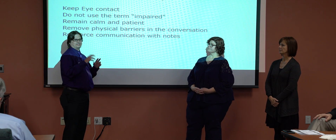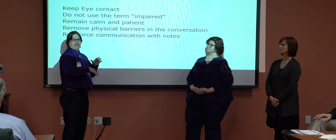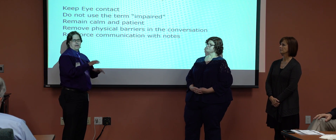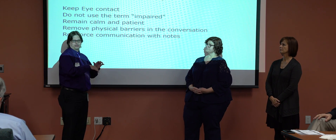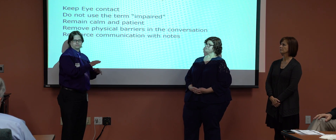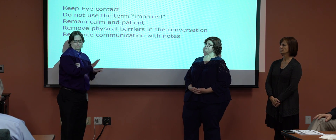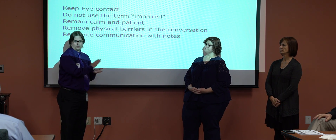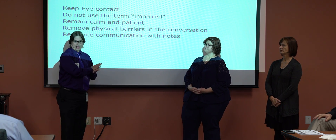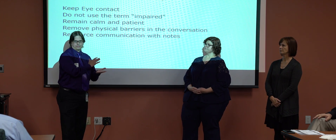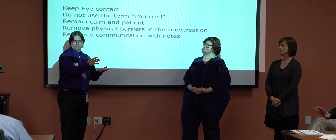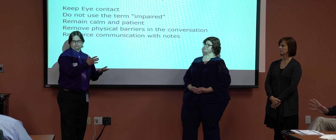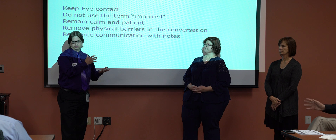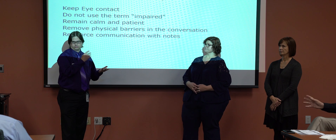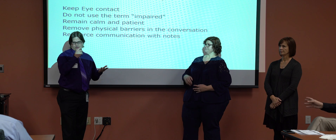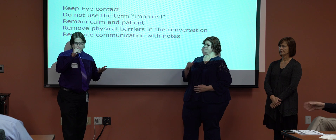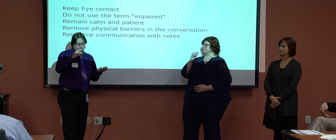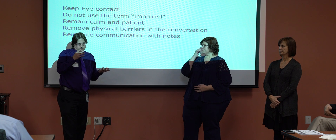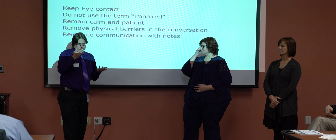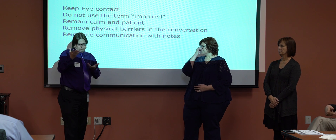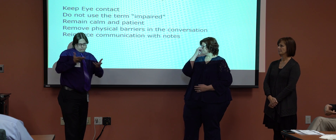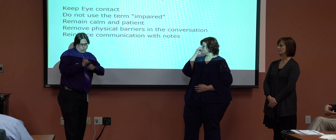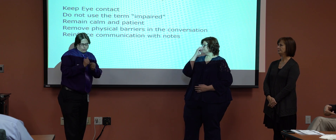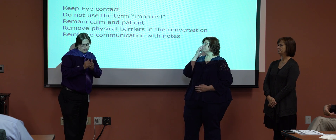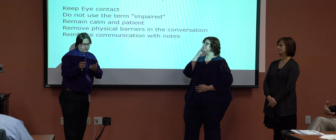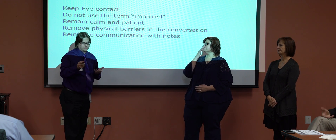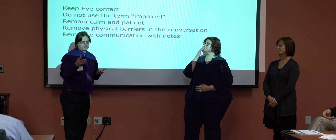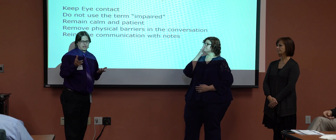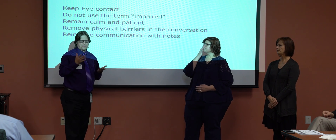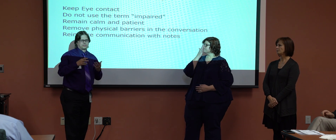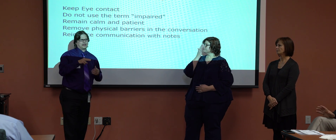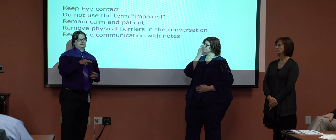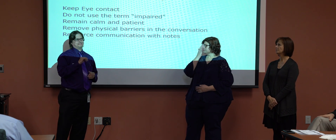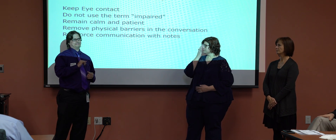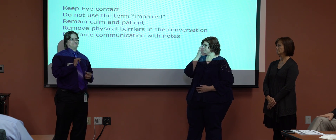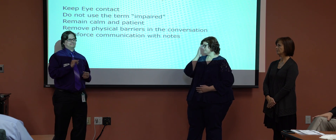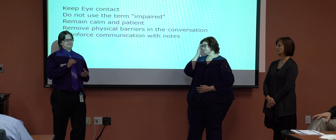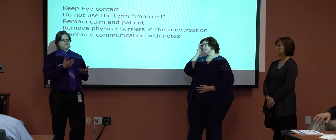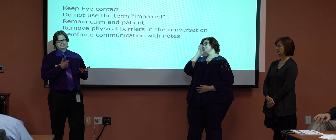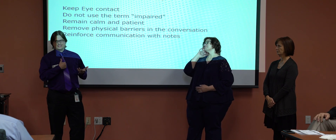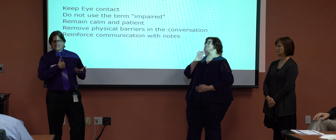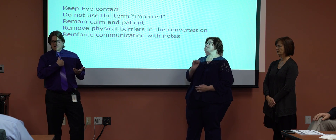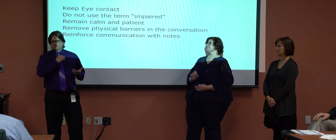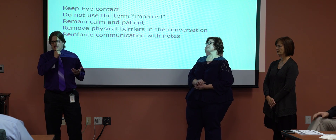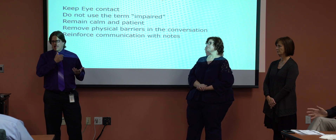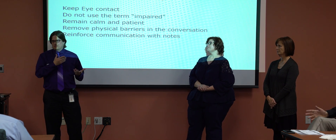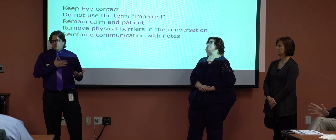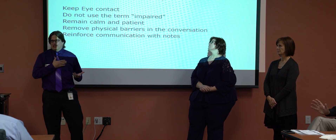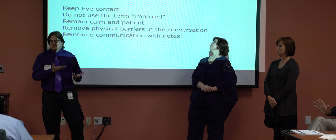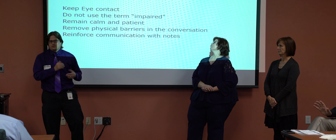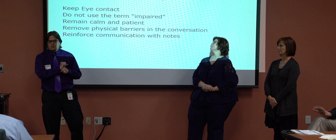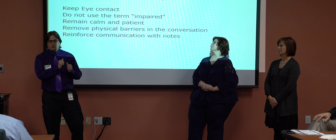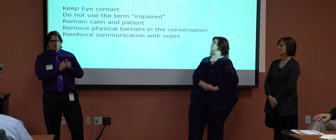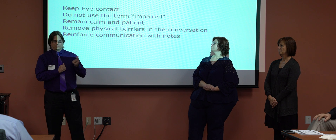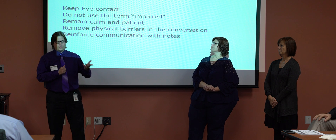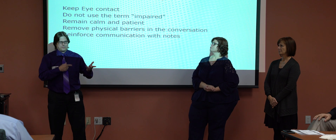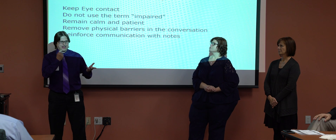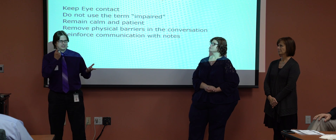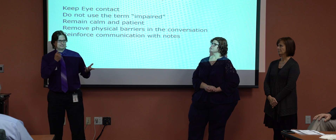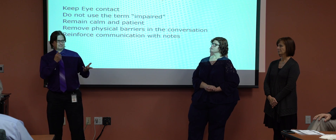attention and that we're not tending to whether it's typing or paperwork or something else. Because if you're doing